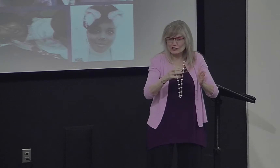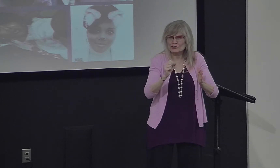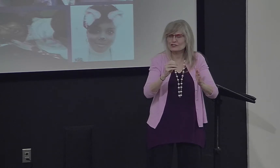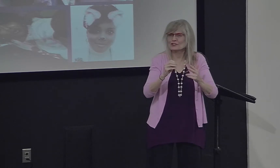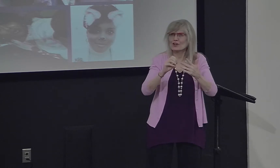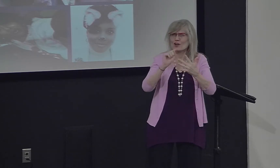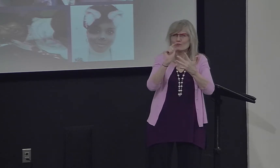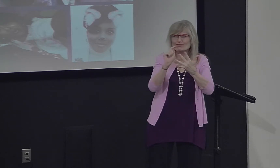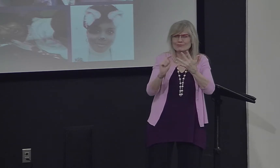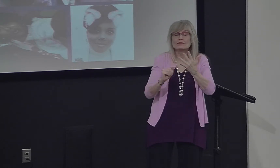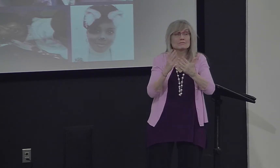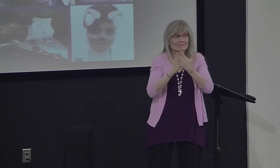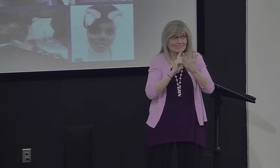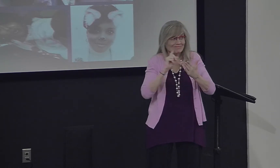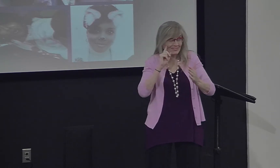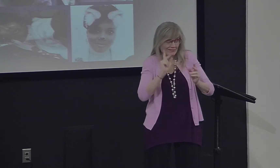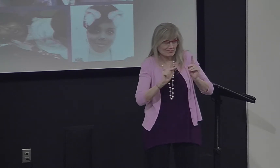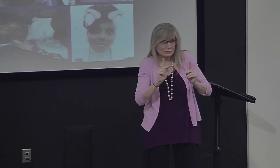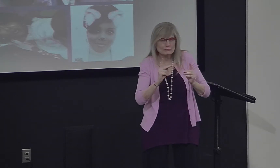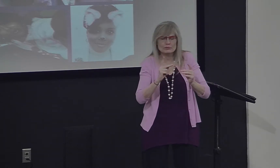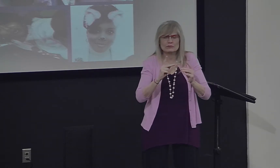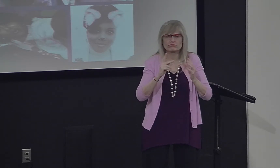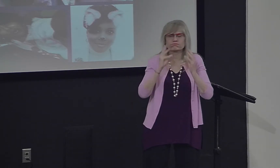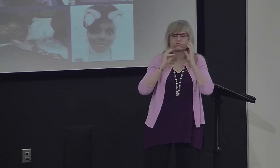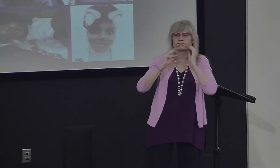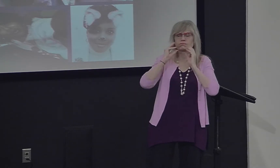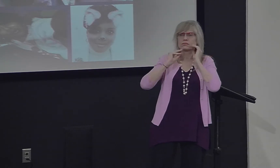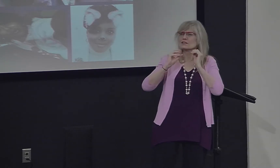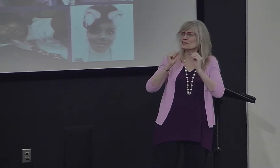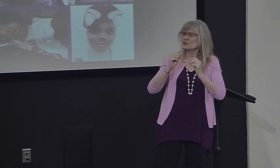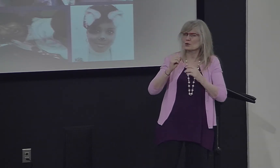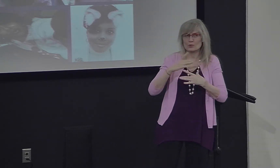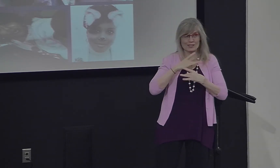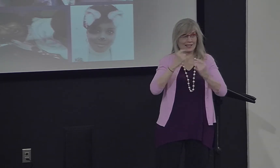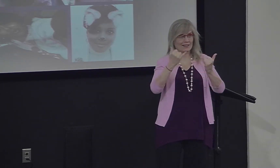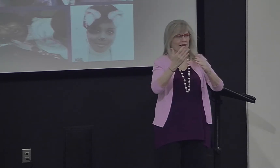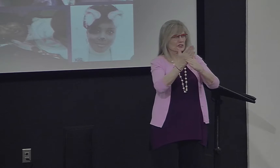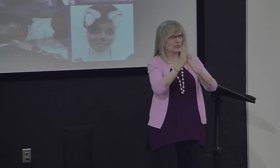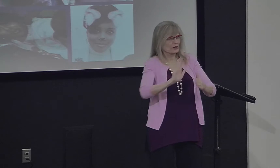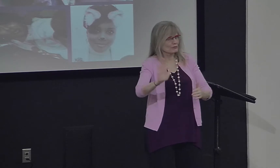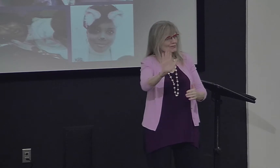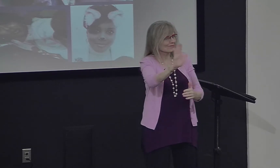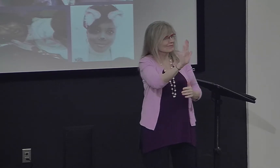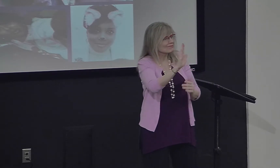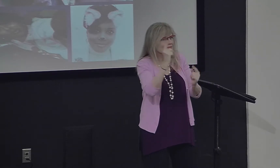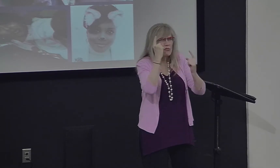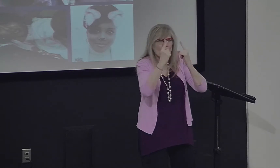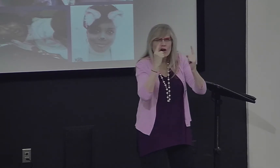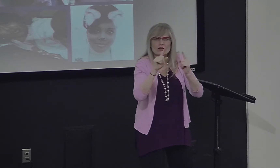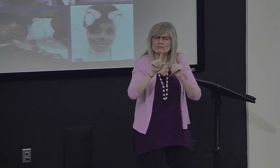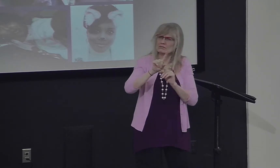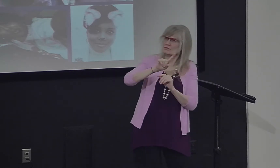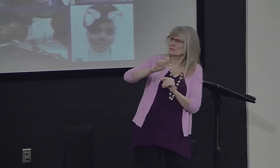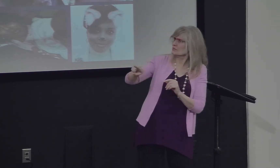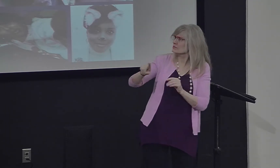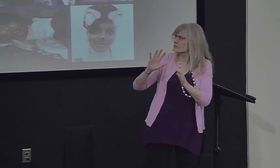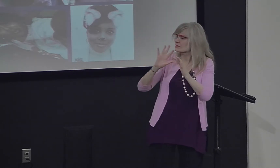Some of you in this room are schedulers, and some are deaf consumers who experience this distance effect.